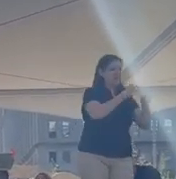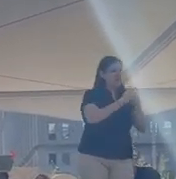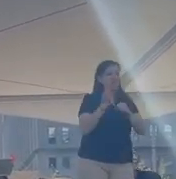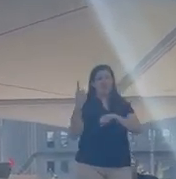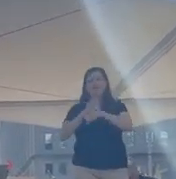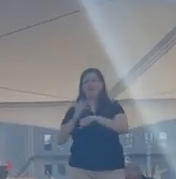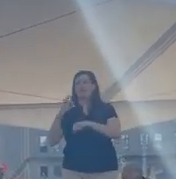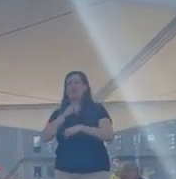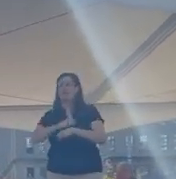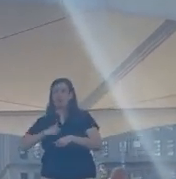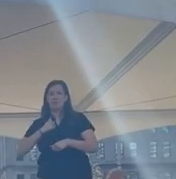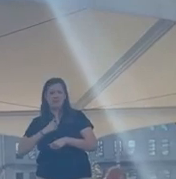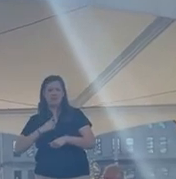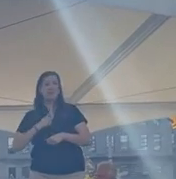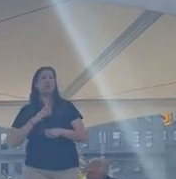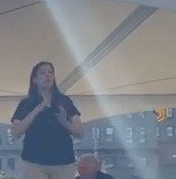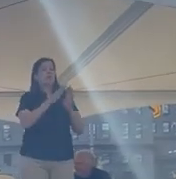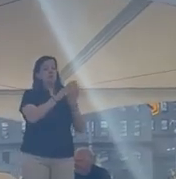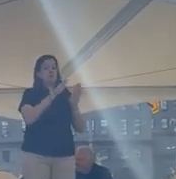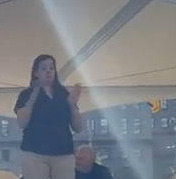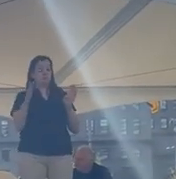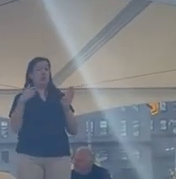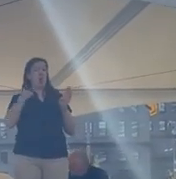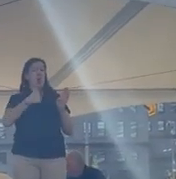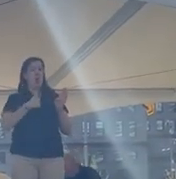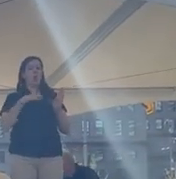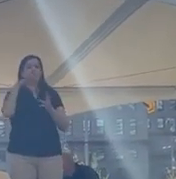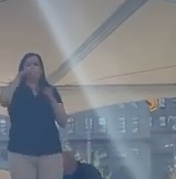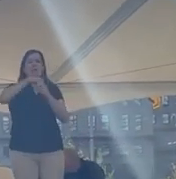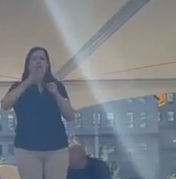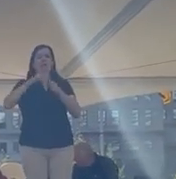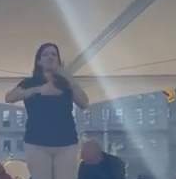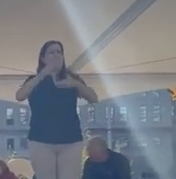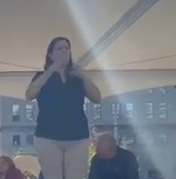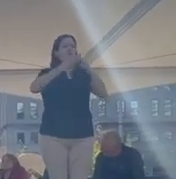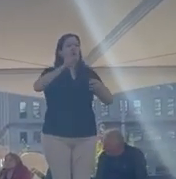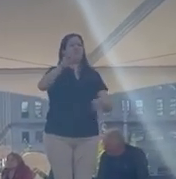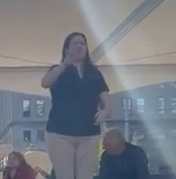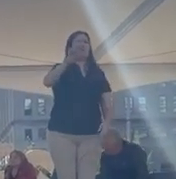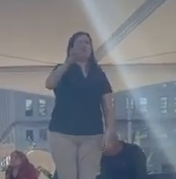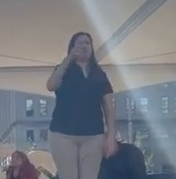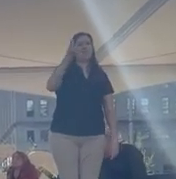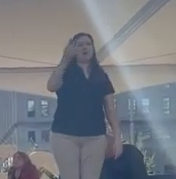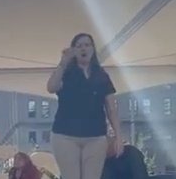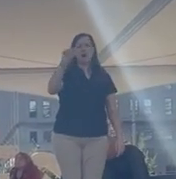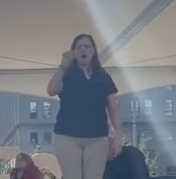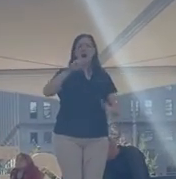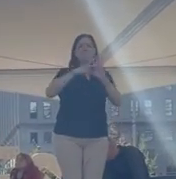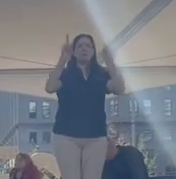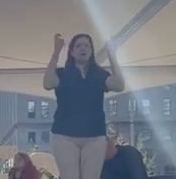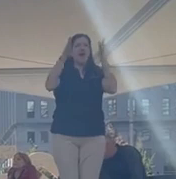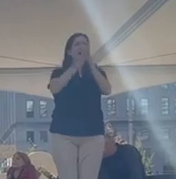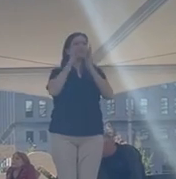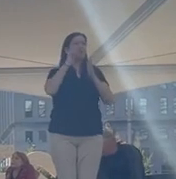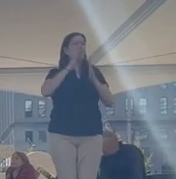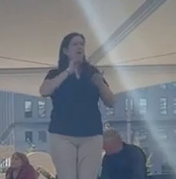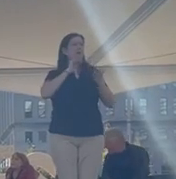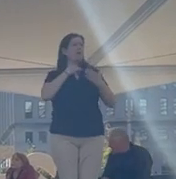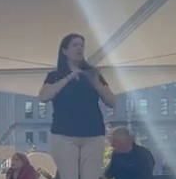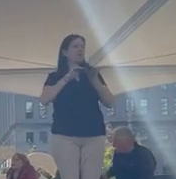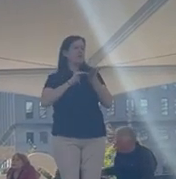days of awe, we engage in a process called teshuvah, or asking for forgiveness. That was a